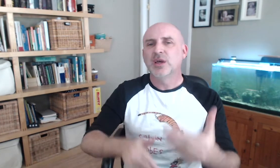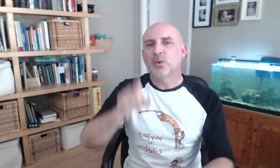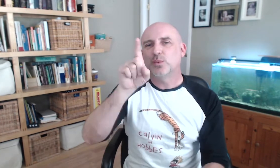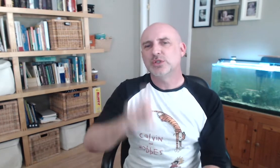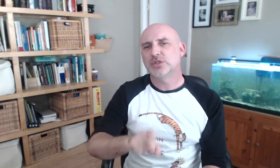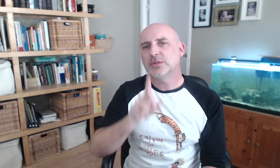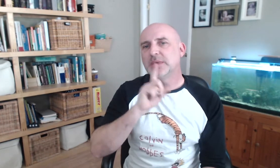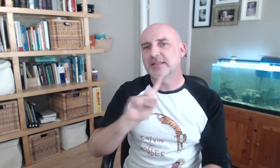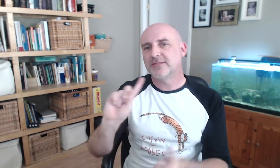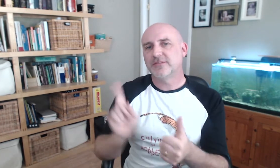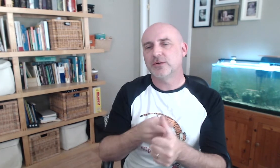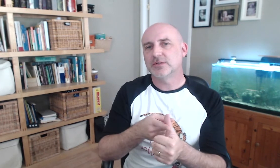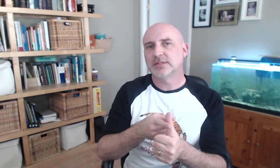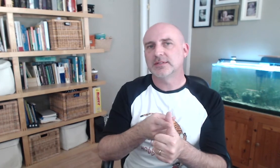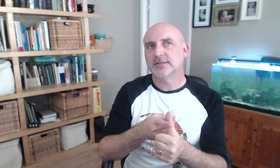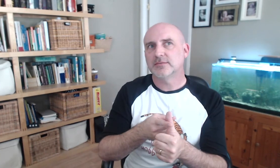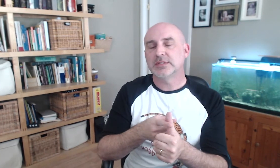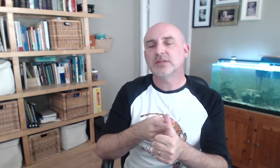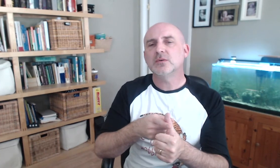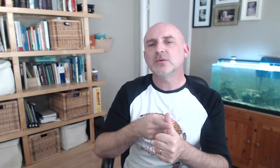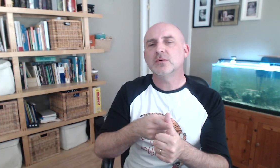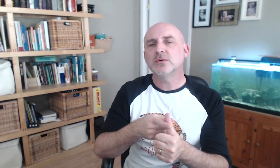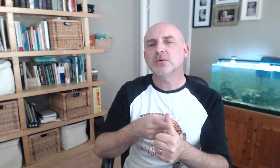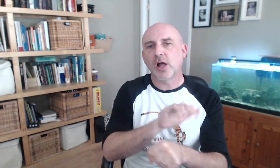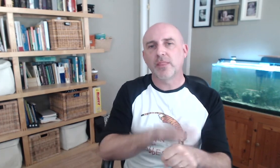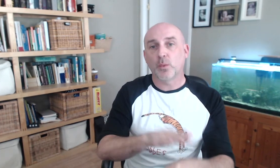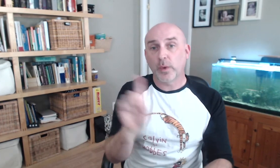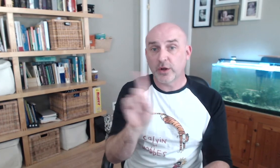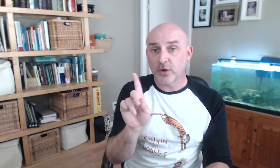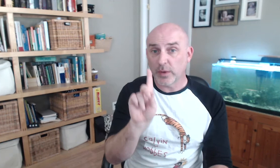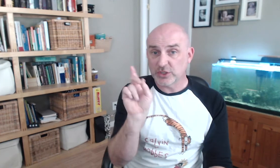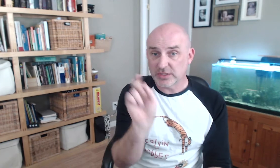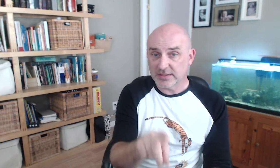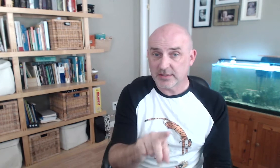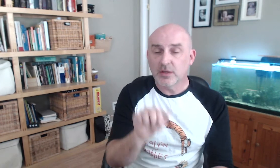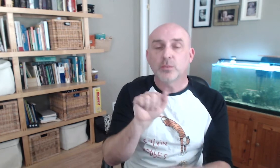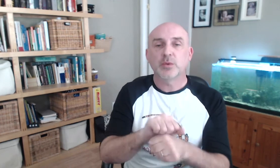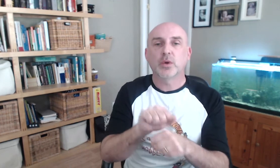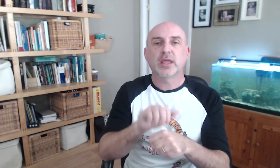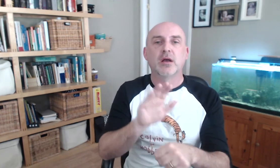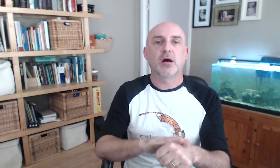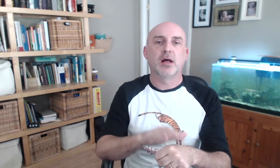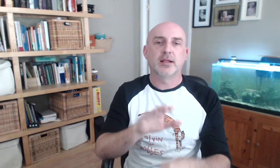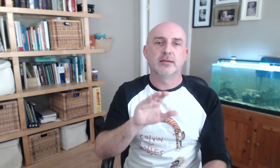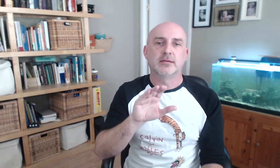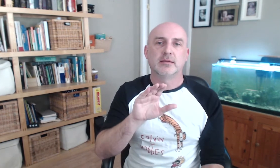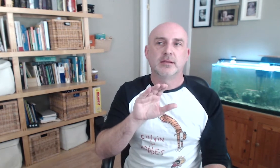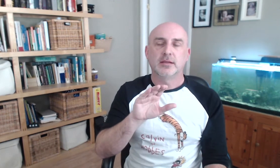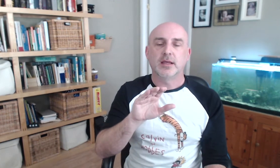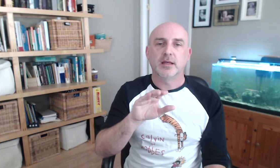which should be the first. We're still working on the where questions. We'll be working on